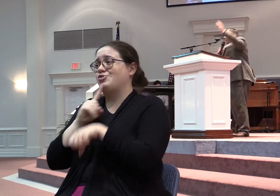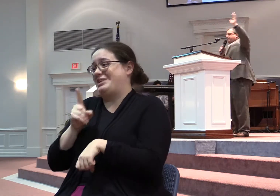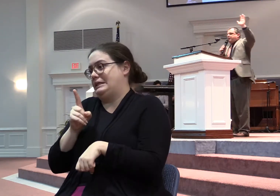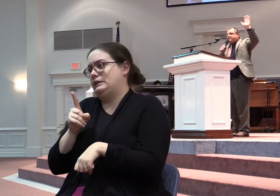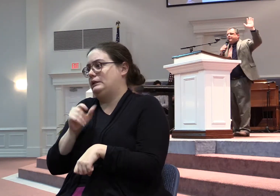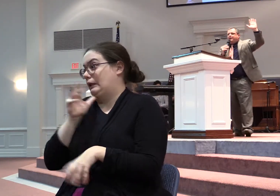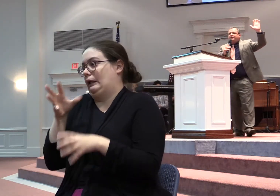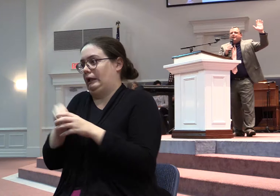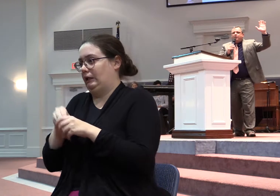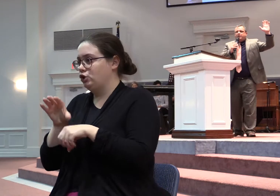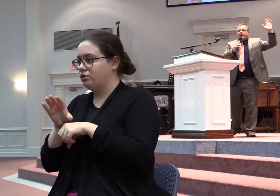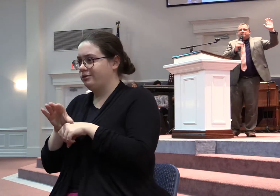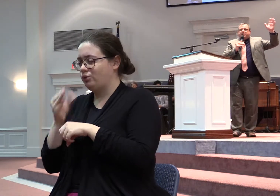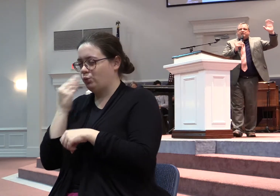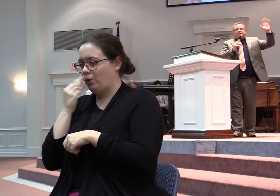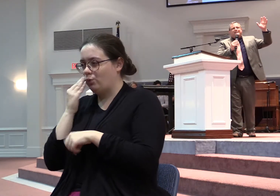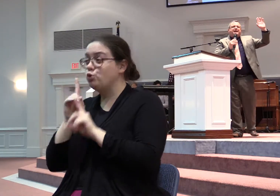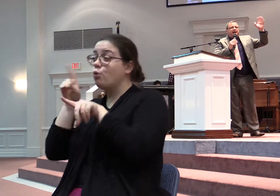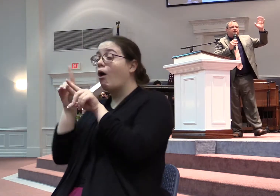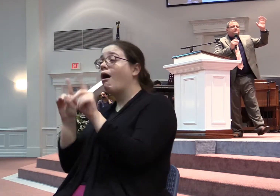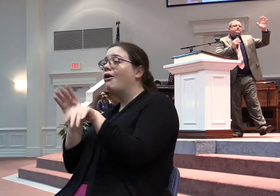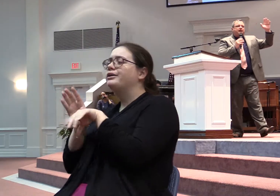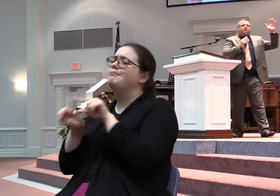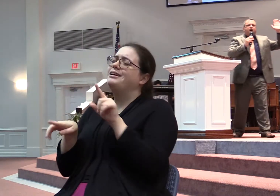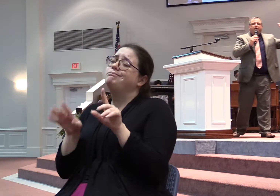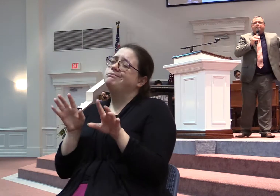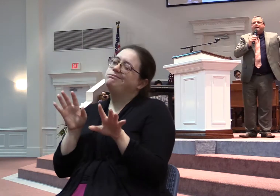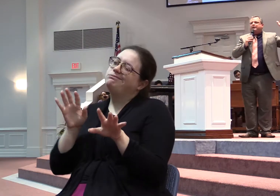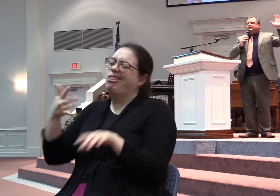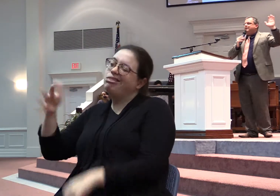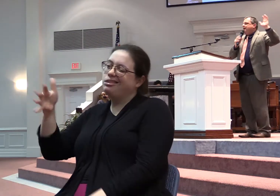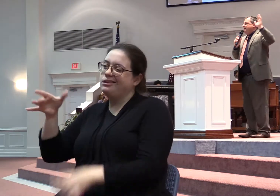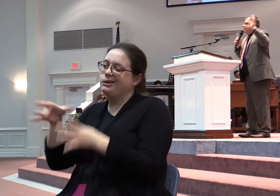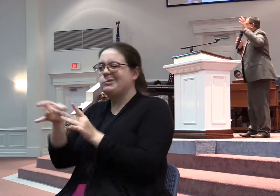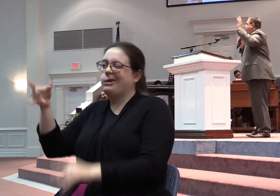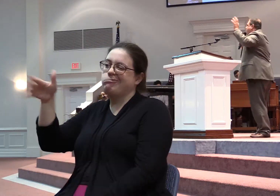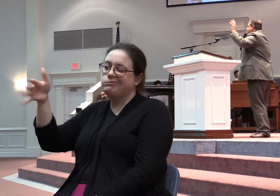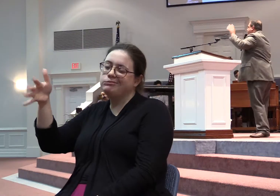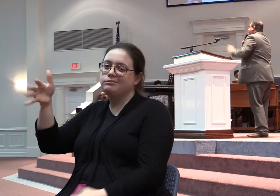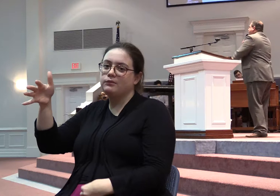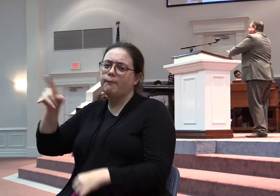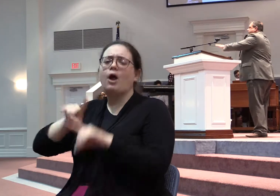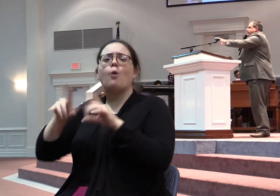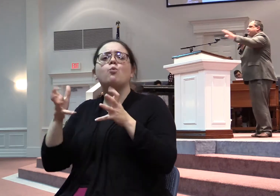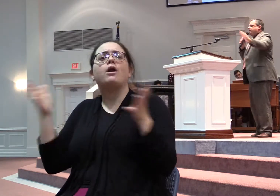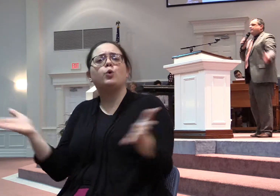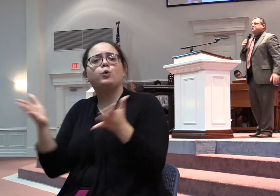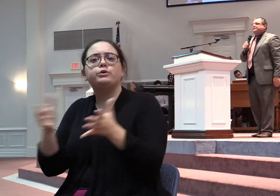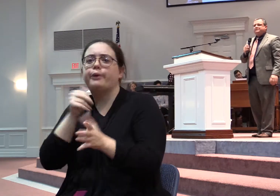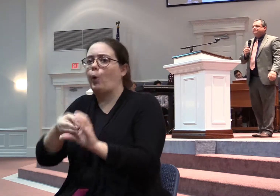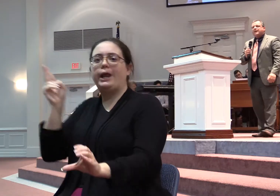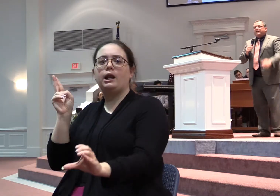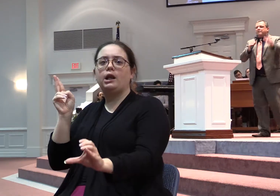church. Everybody have been there? Where you come to church, but yeah, you're not really there. But I just want to encourage you, don't ever leave the